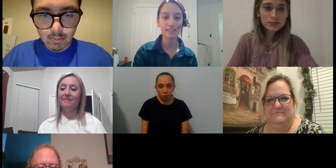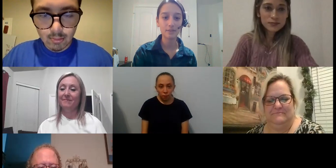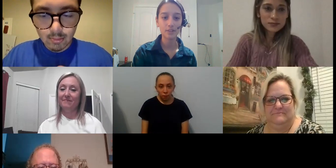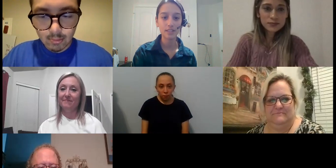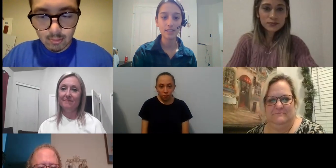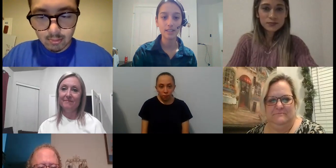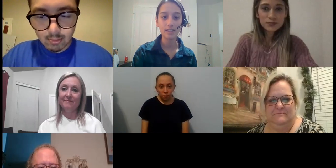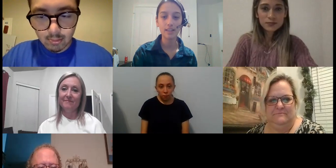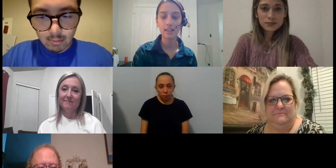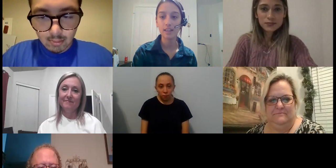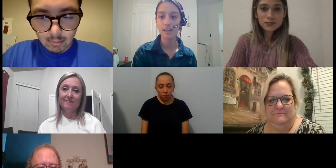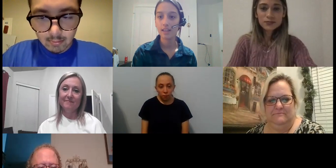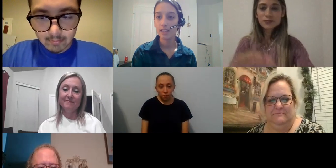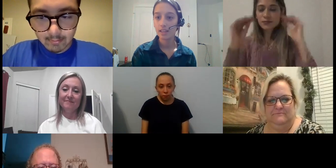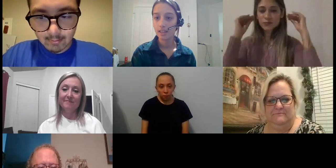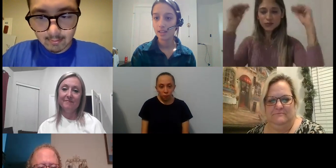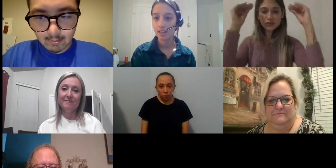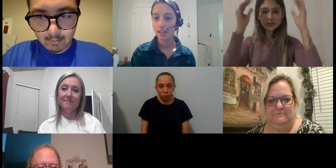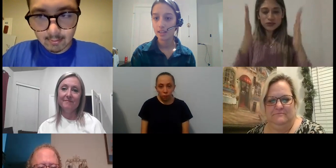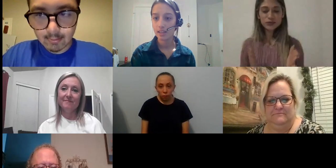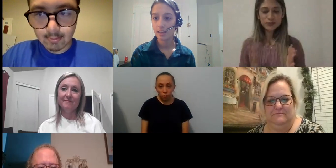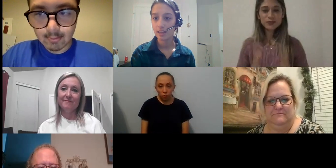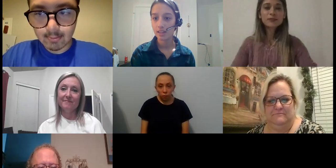Let's see if there's anything.